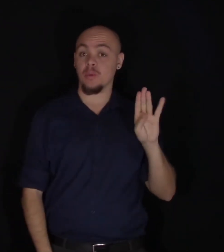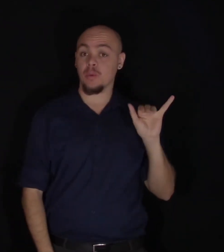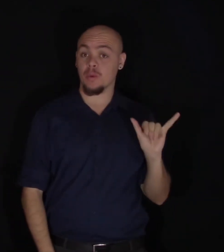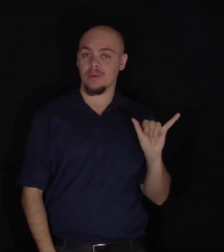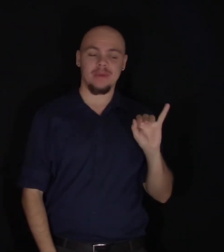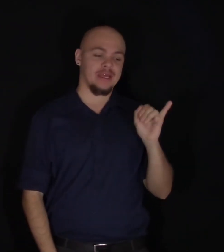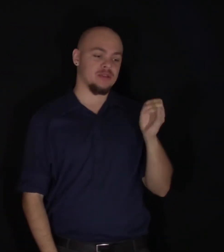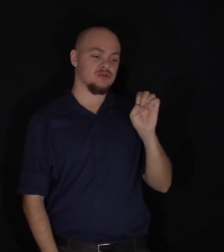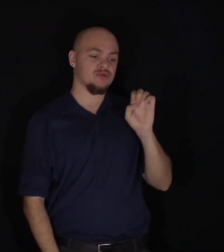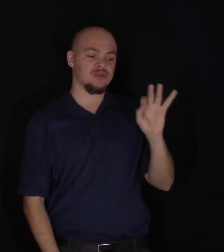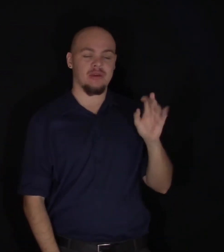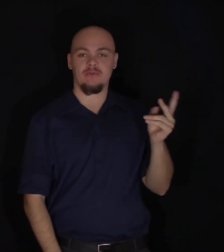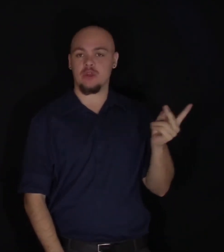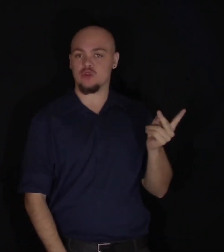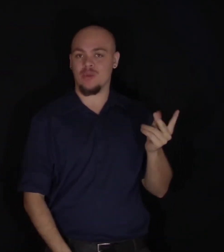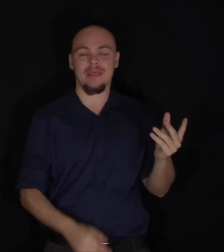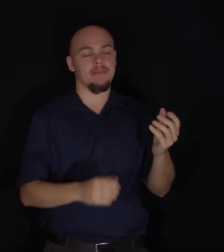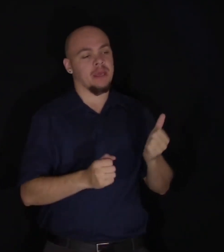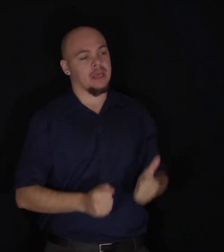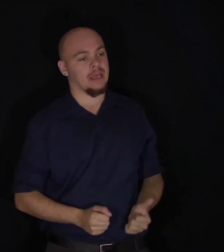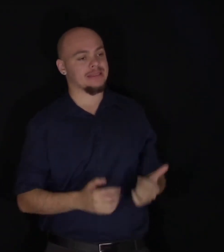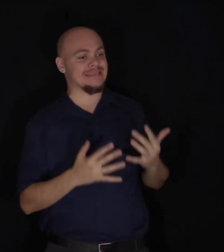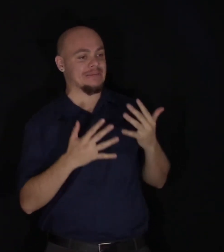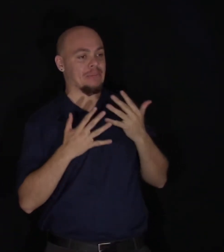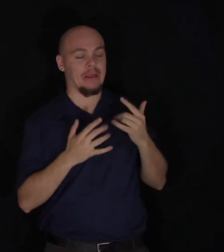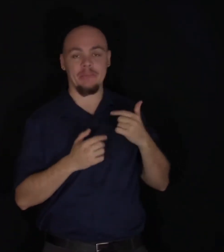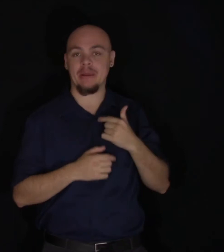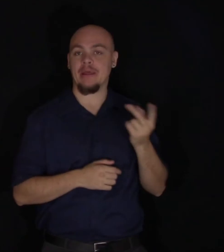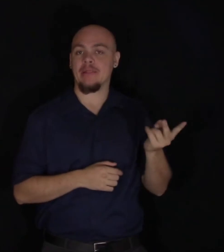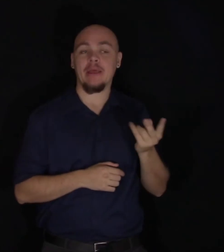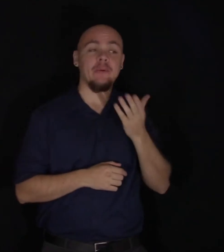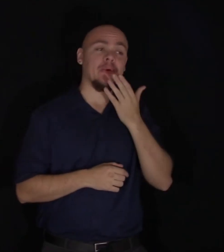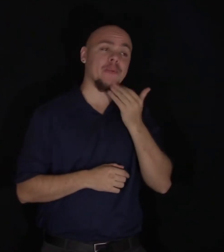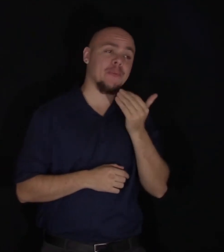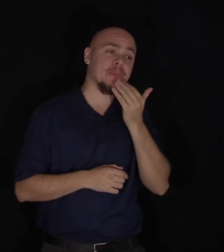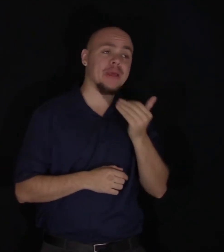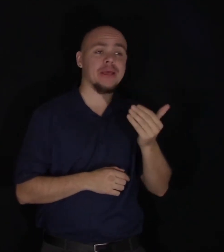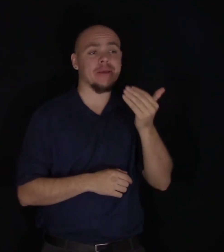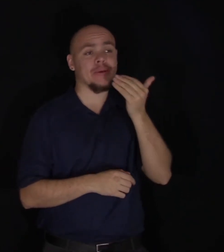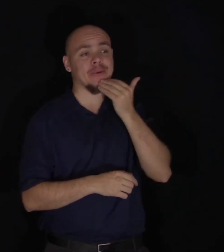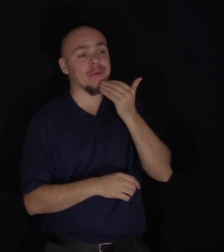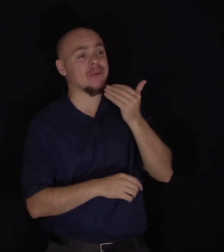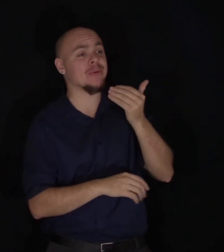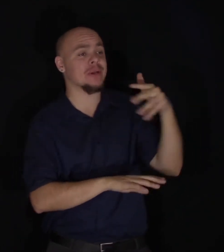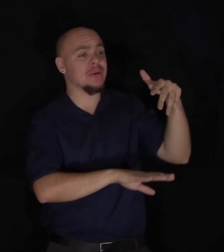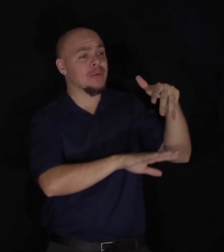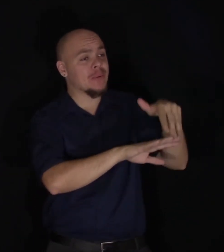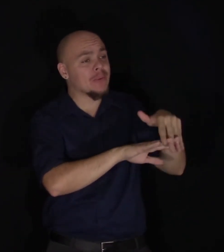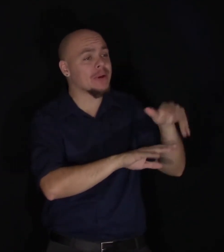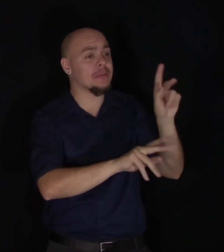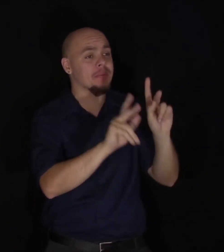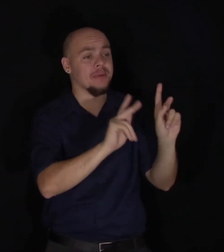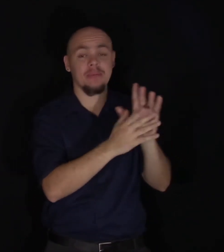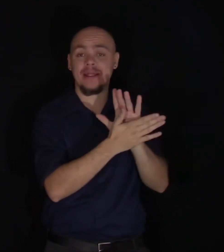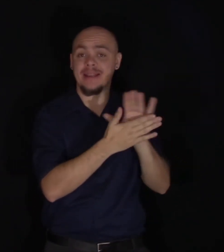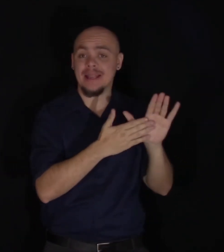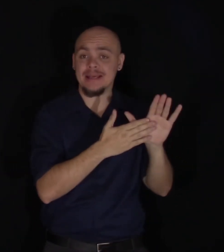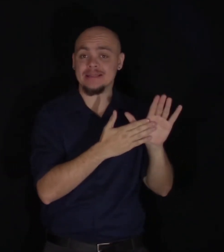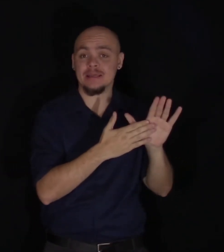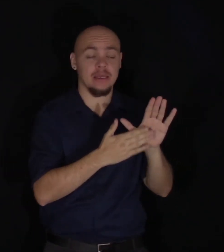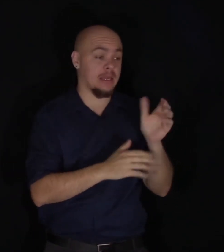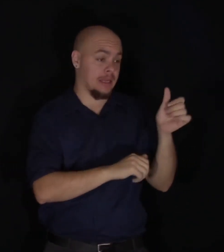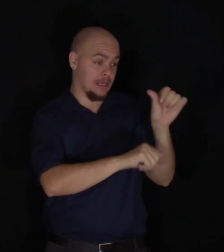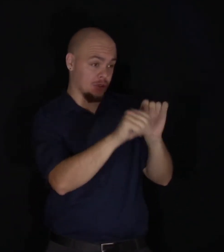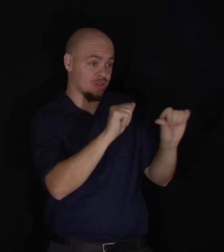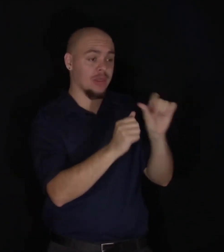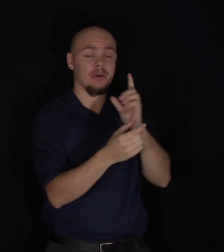had. They were charming, completely down to earth, good, nice people, and totally devoted to each